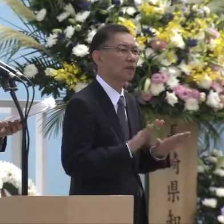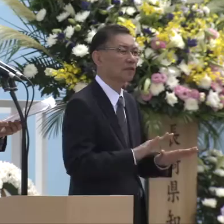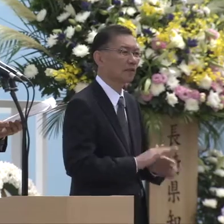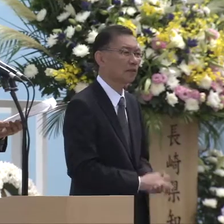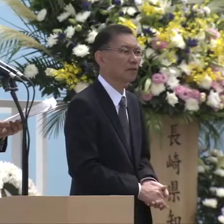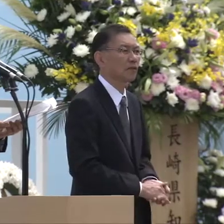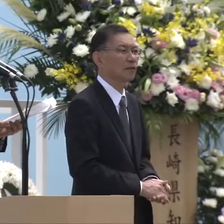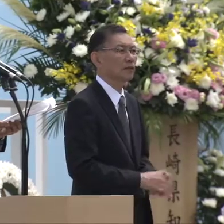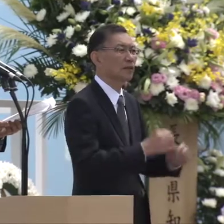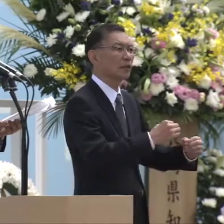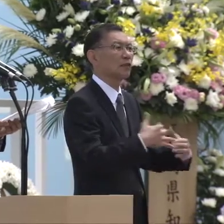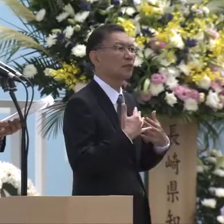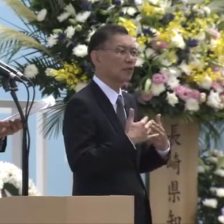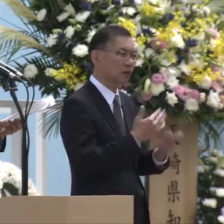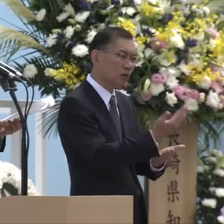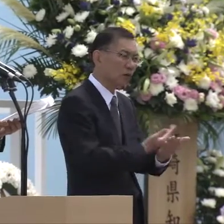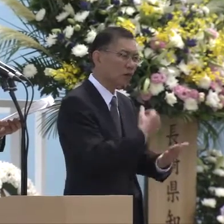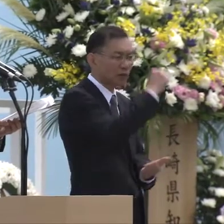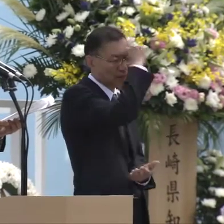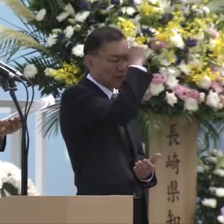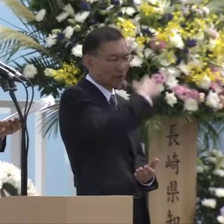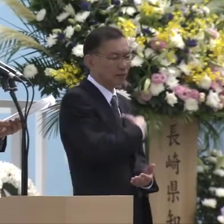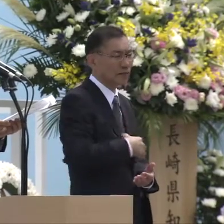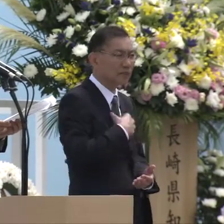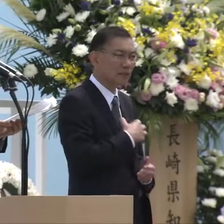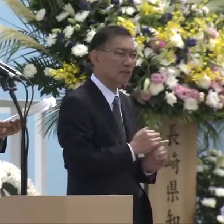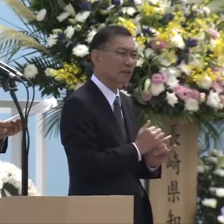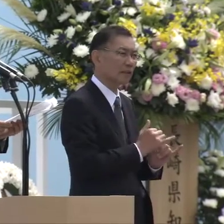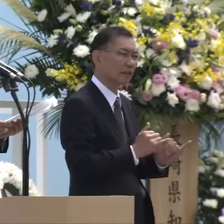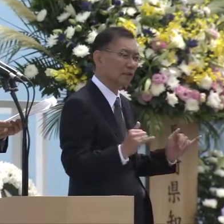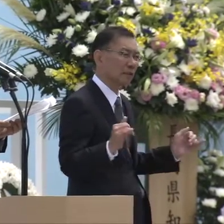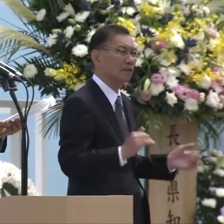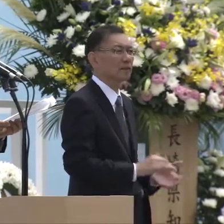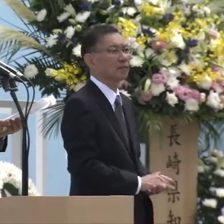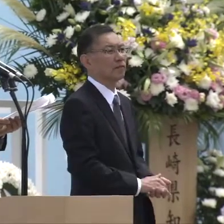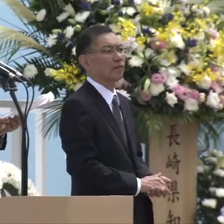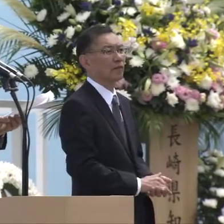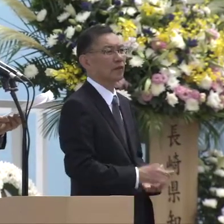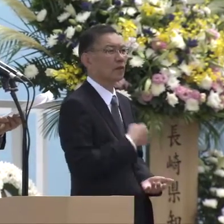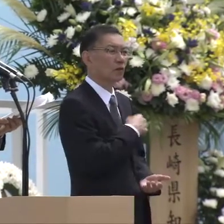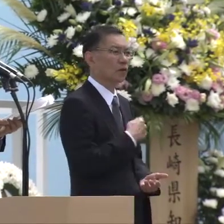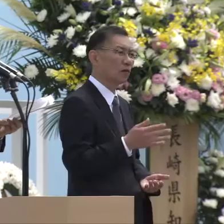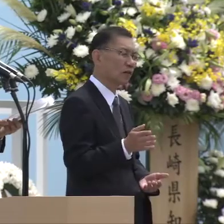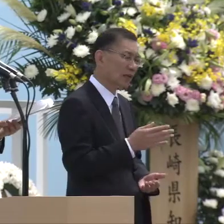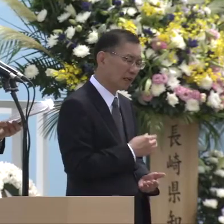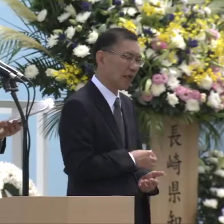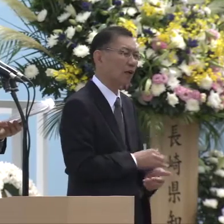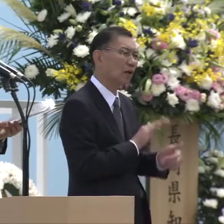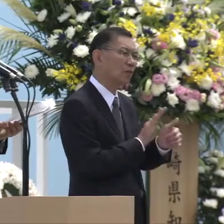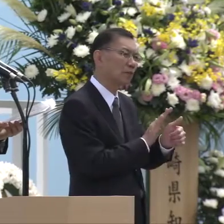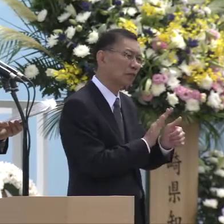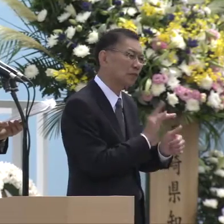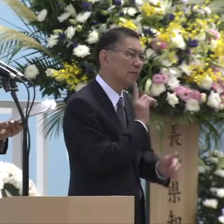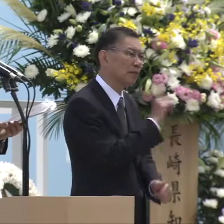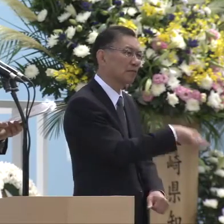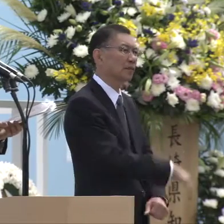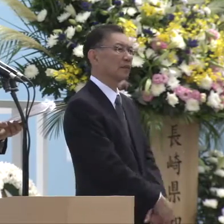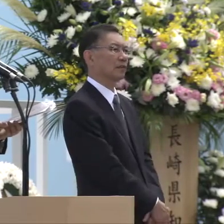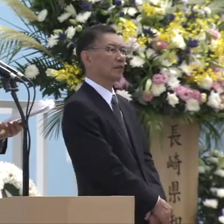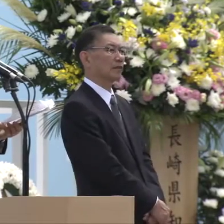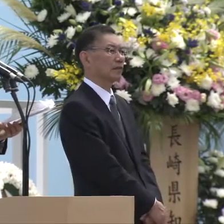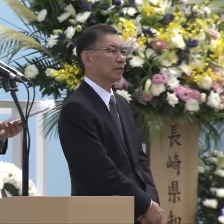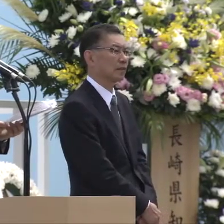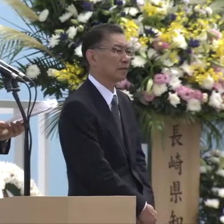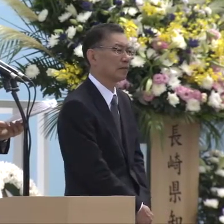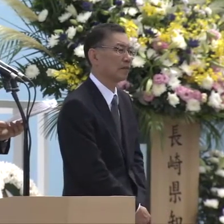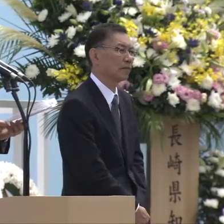I also extend my heartfelt sympathy to those still suffering even now from the after effects of the atomic bomb.